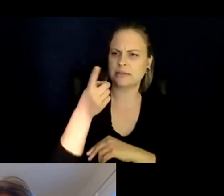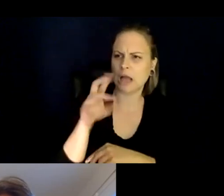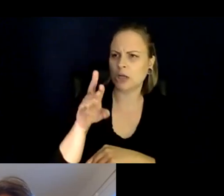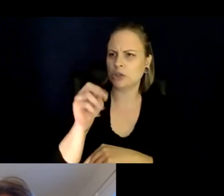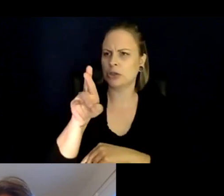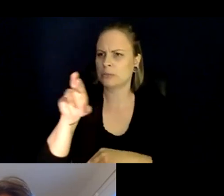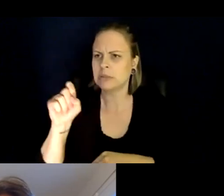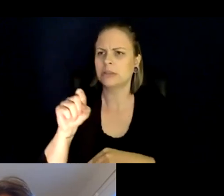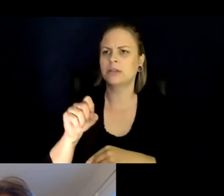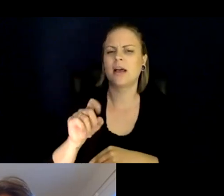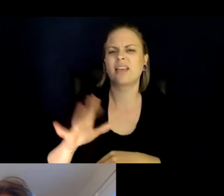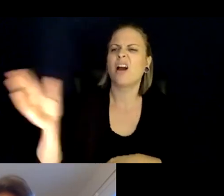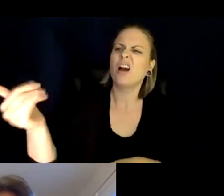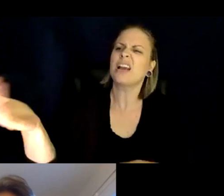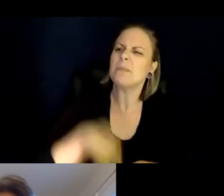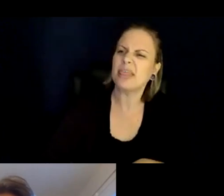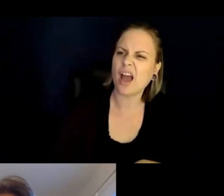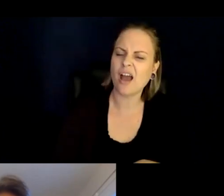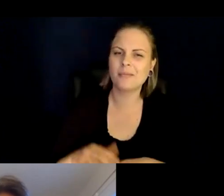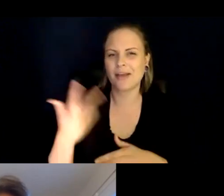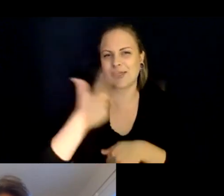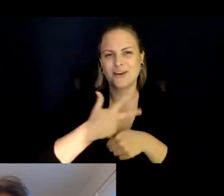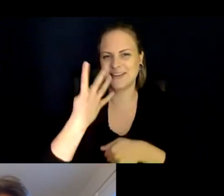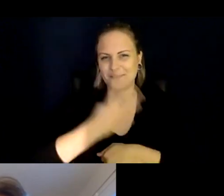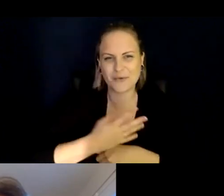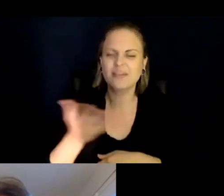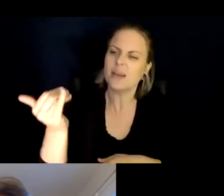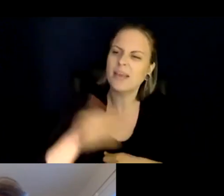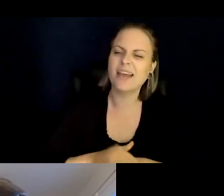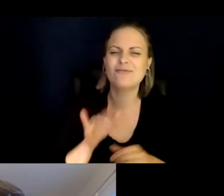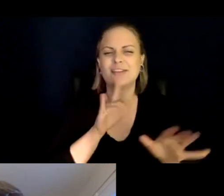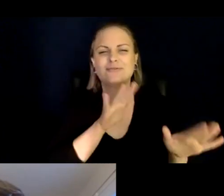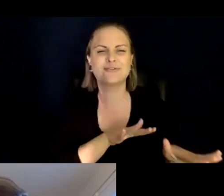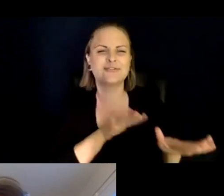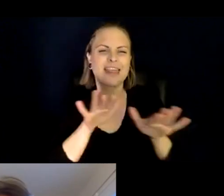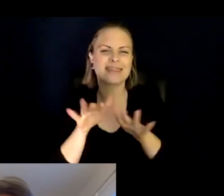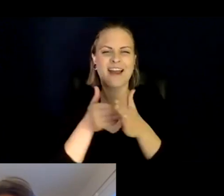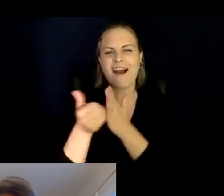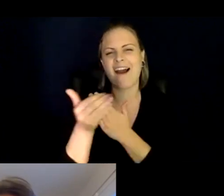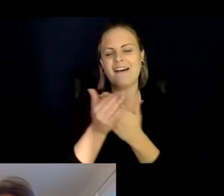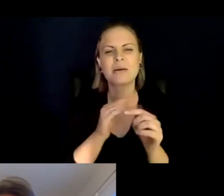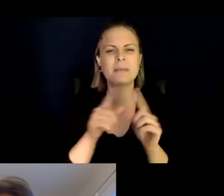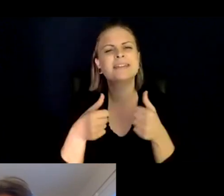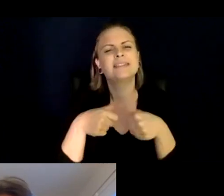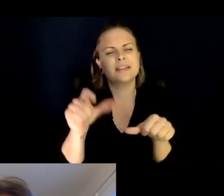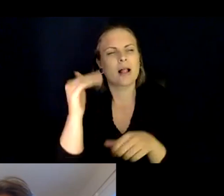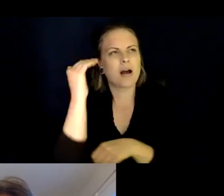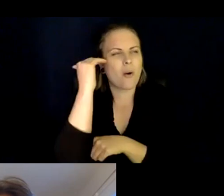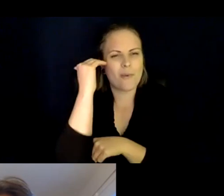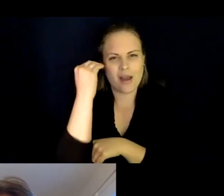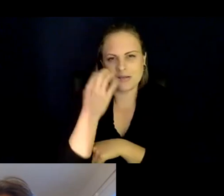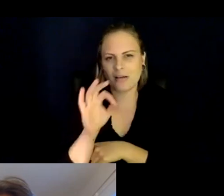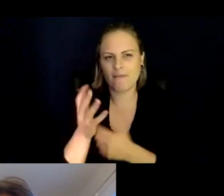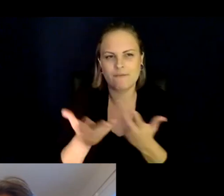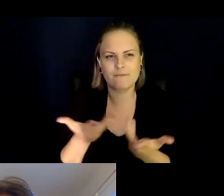third or fourth day, it was hey, give me that. It became that relaxed, but there was still an awareness of things that